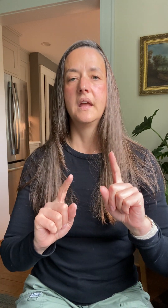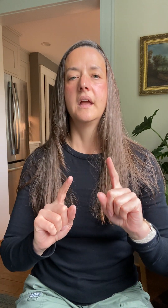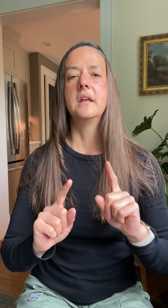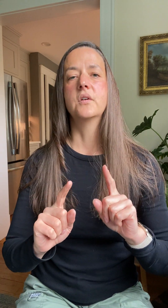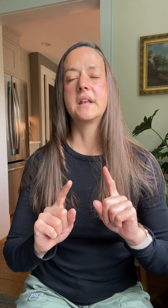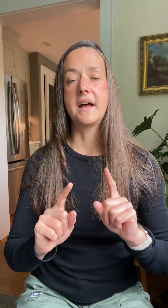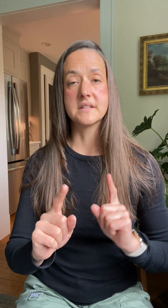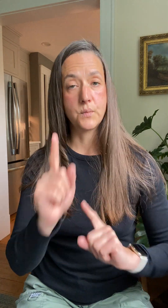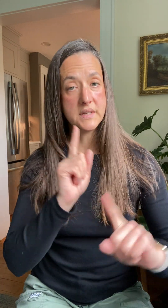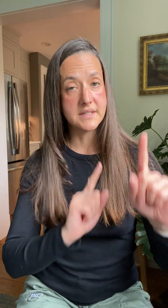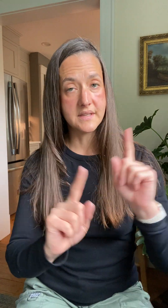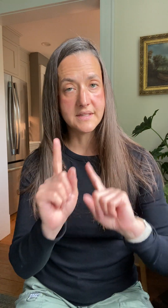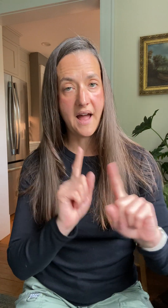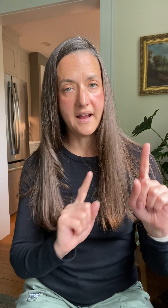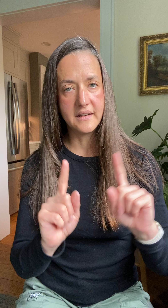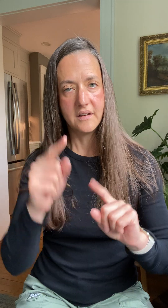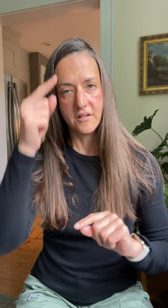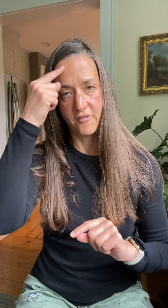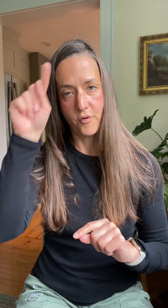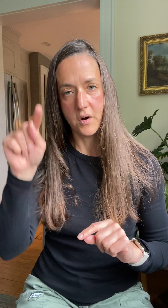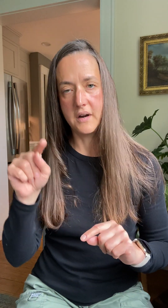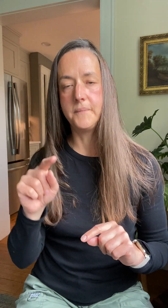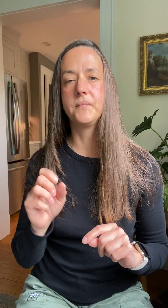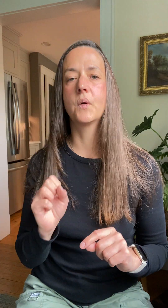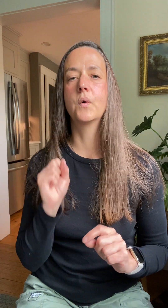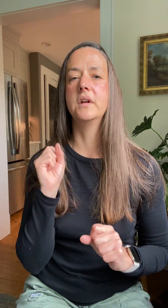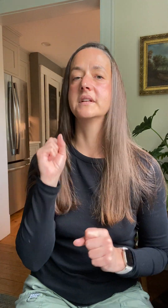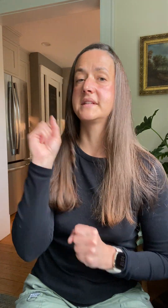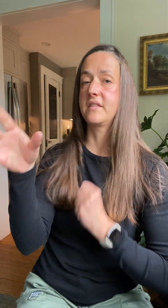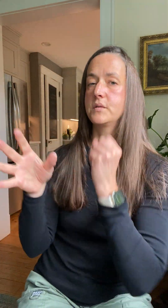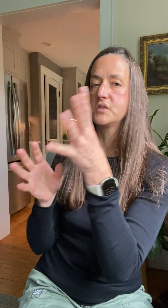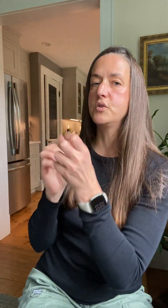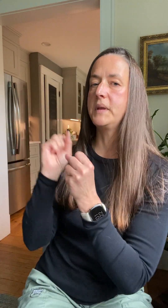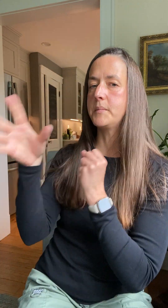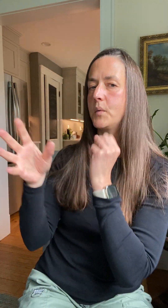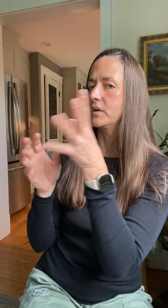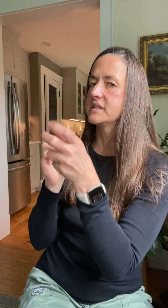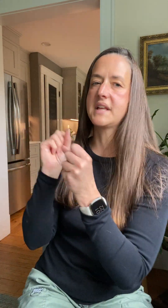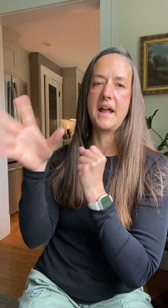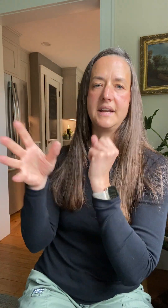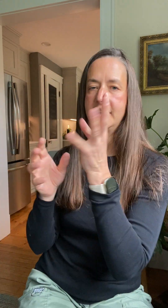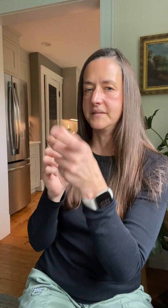you can ask what's the sign for, or you could say those two people were signing.